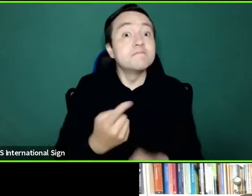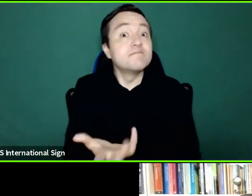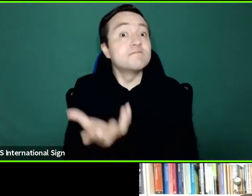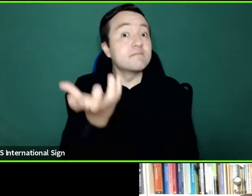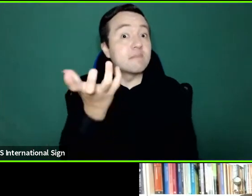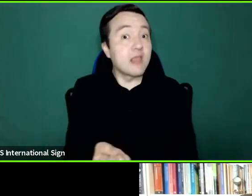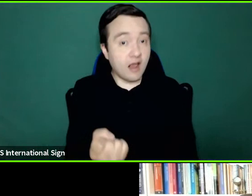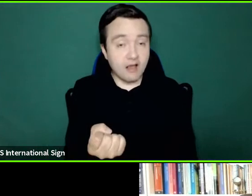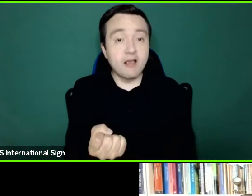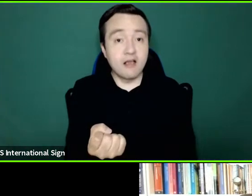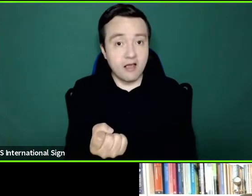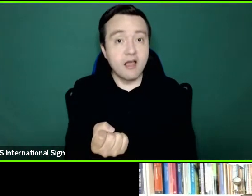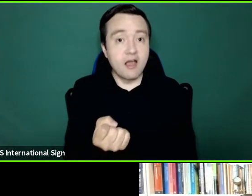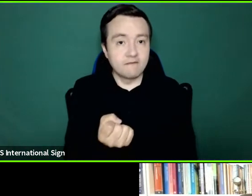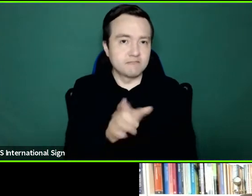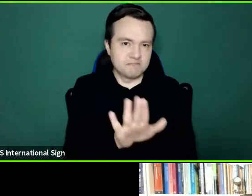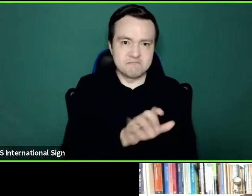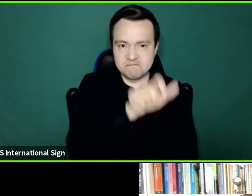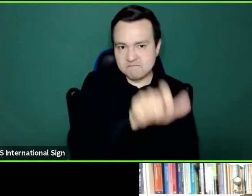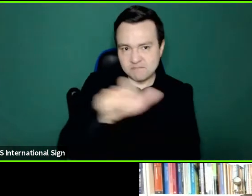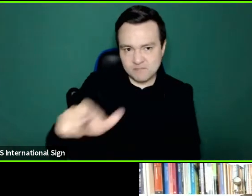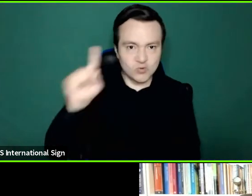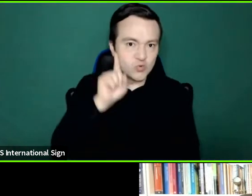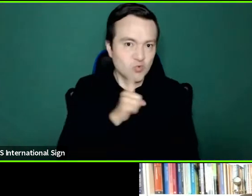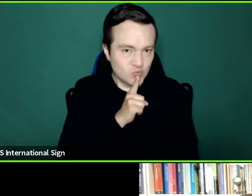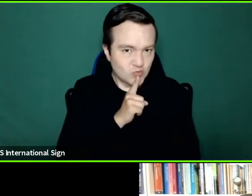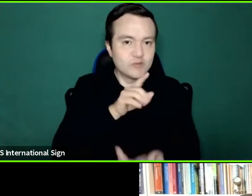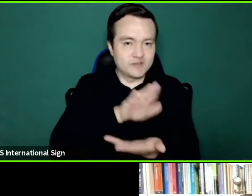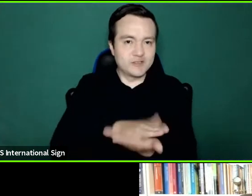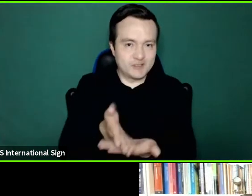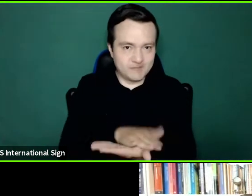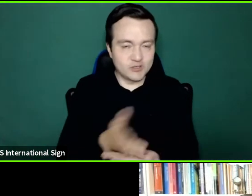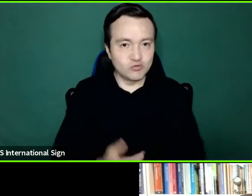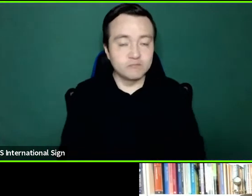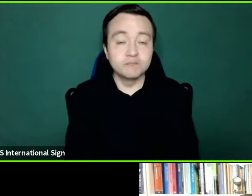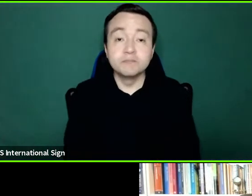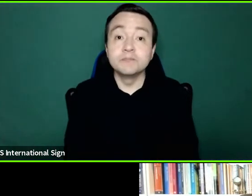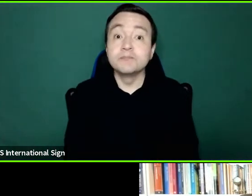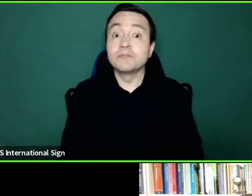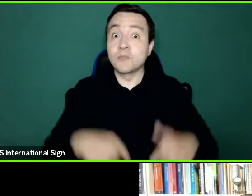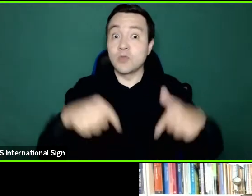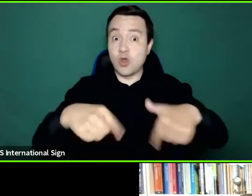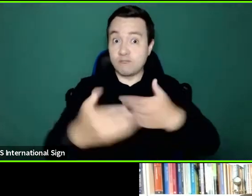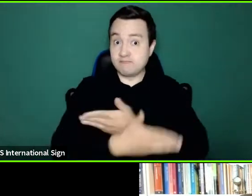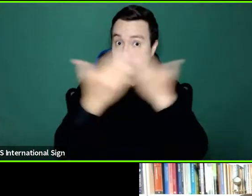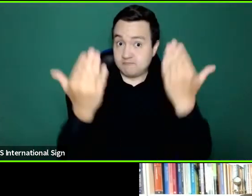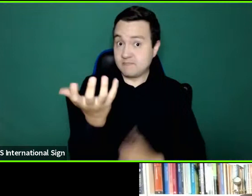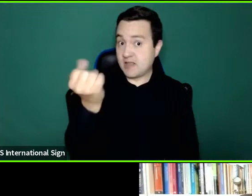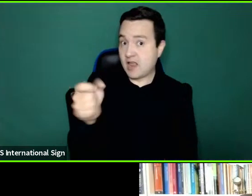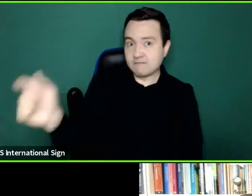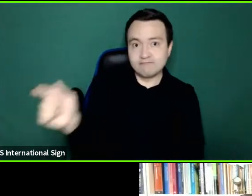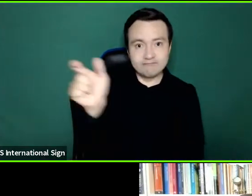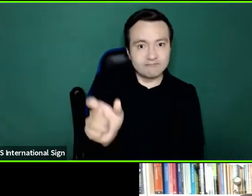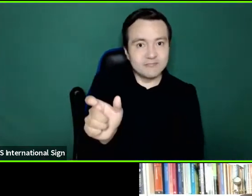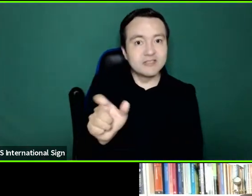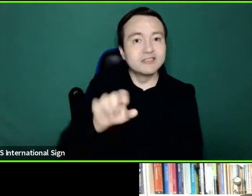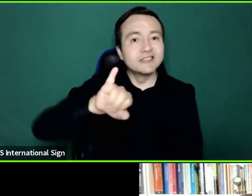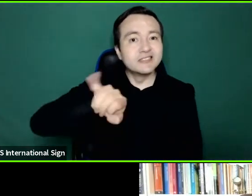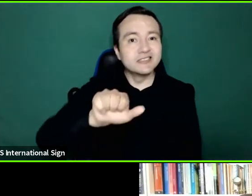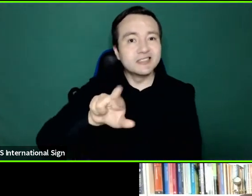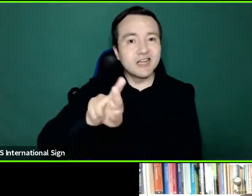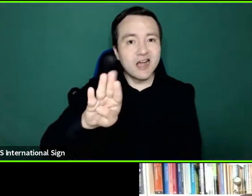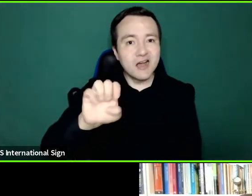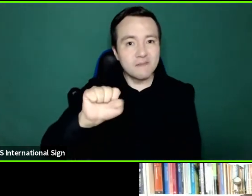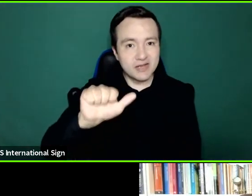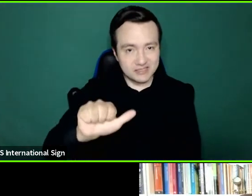really also happy to have with us this morning Dr. Jarvis Barbosa, the Assistant Director here at the Pan American Health